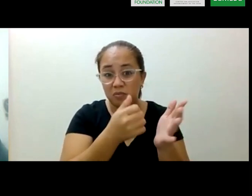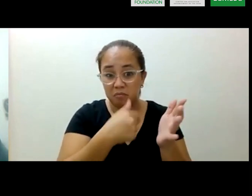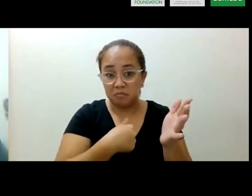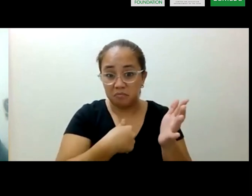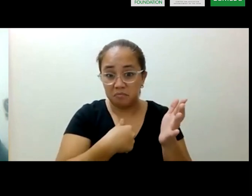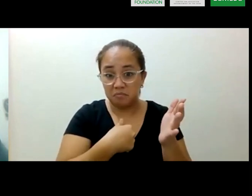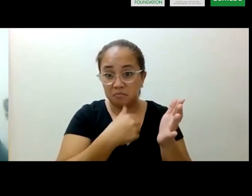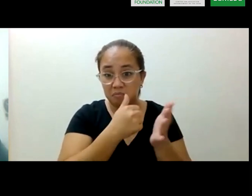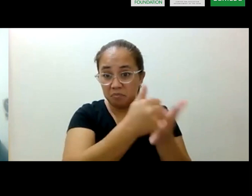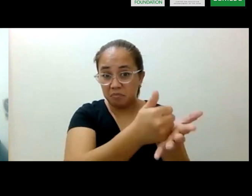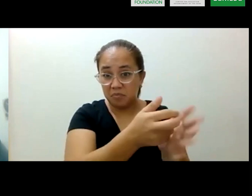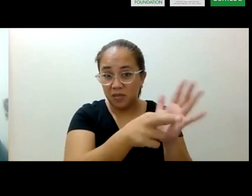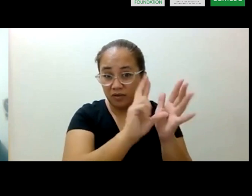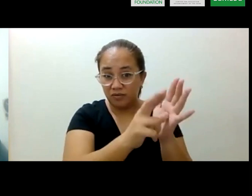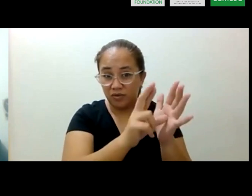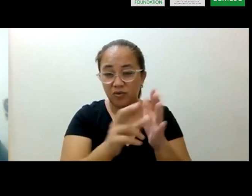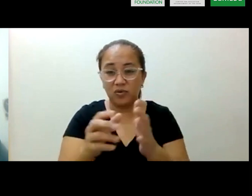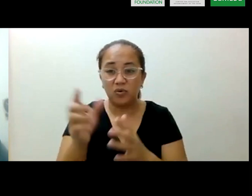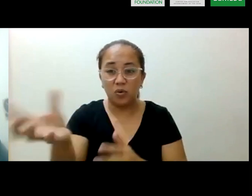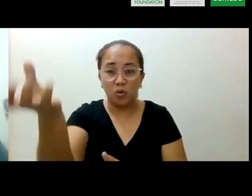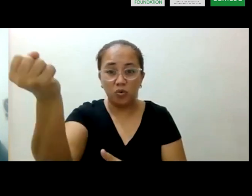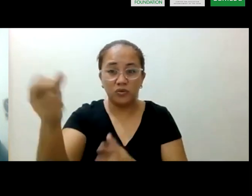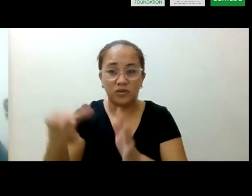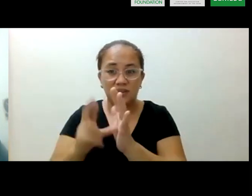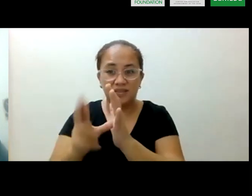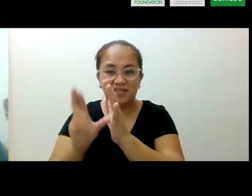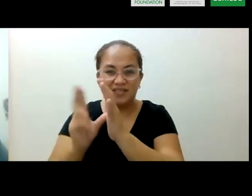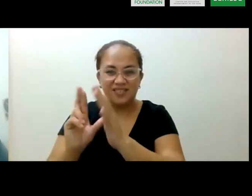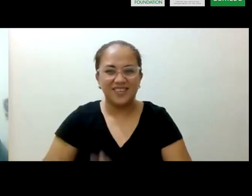Shaq is saying, you guys, your energy is so low.